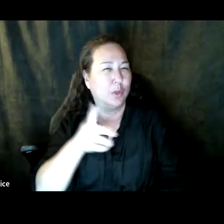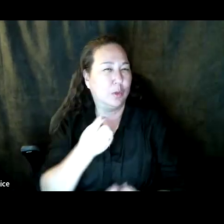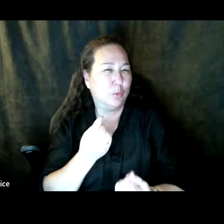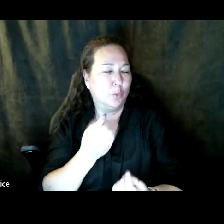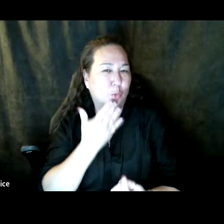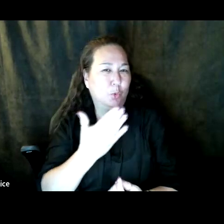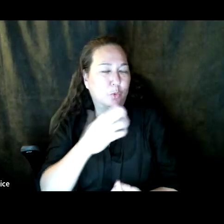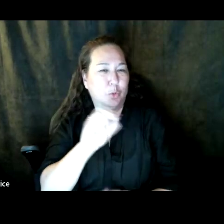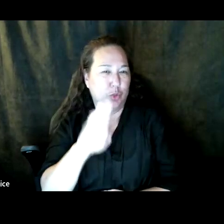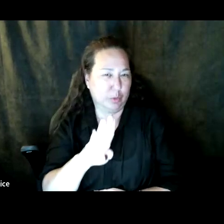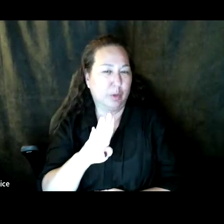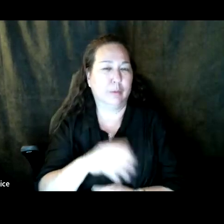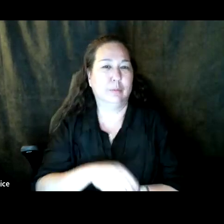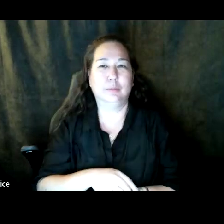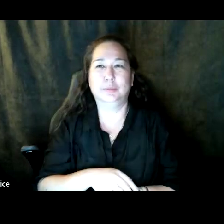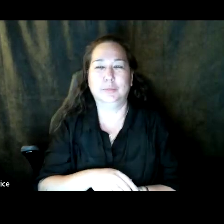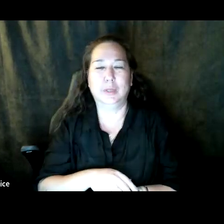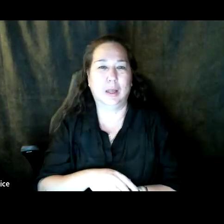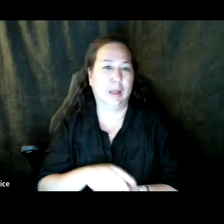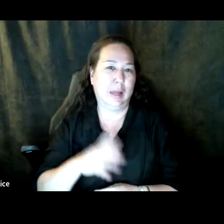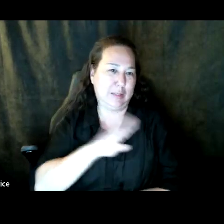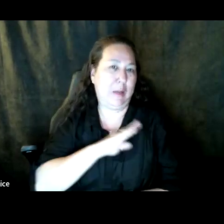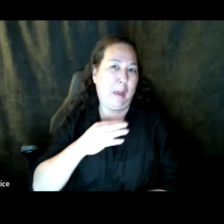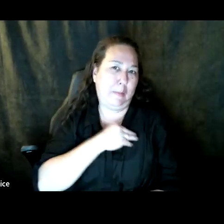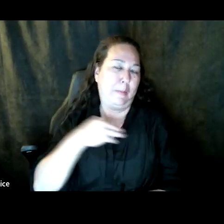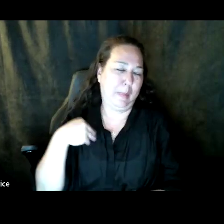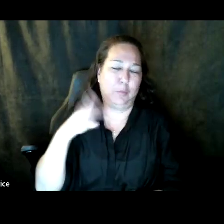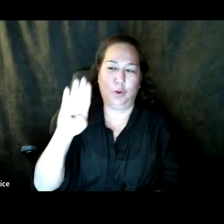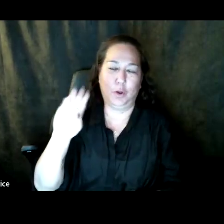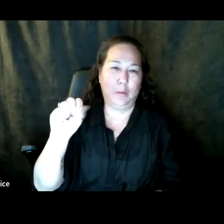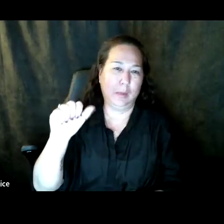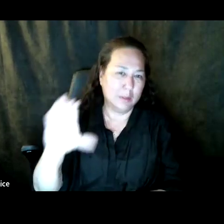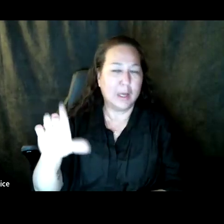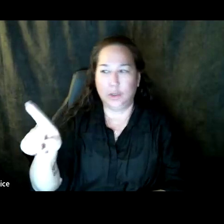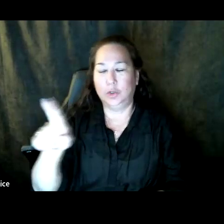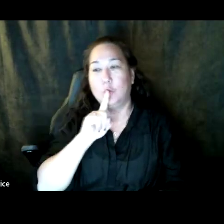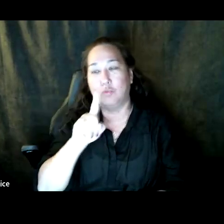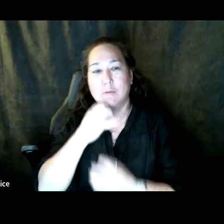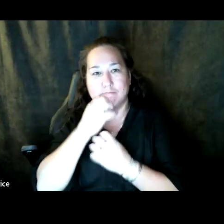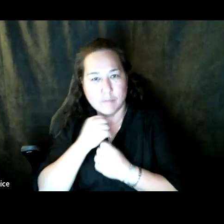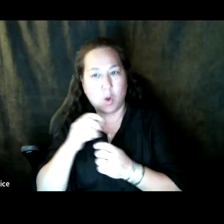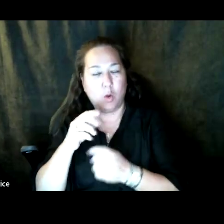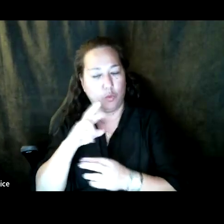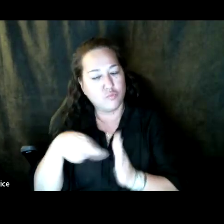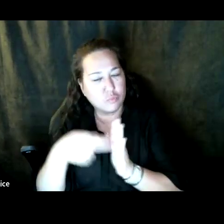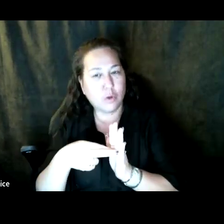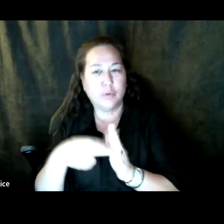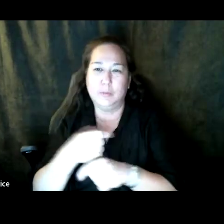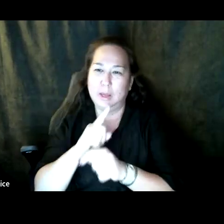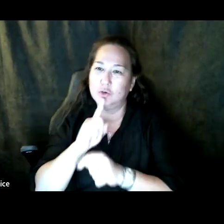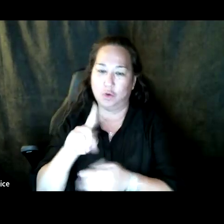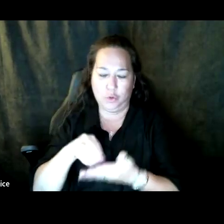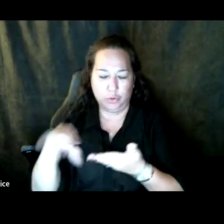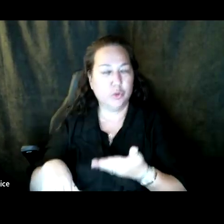BSAC. And as a member of BSAC, you play such a vital role in making sure student voice and advocacy is part of the district, and that